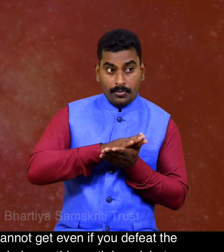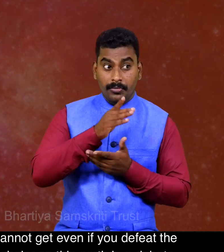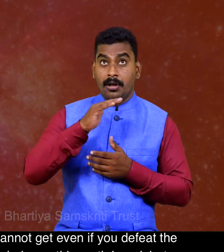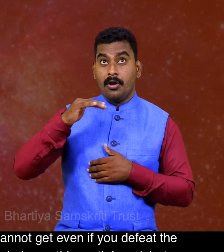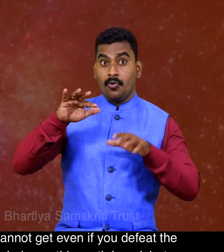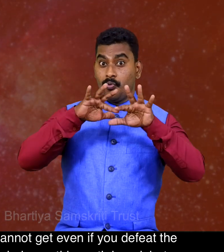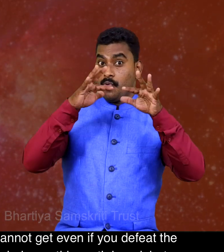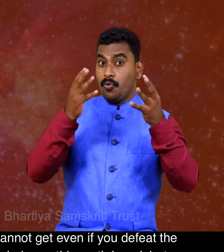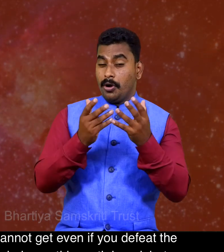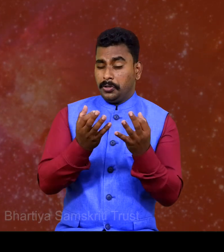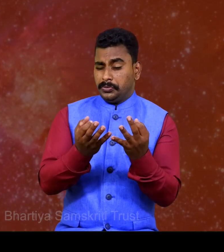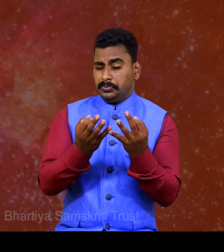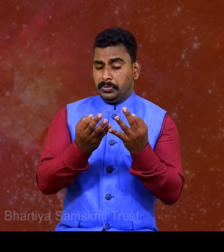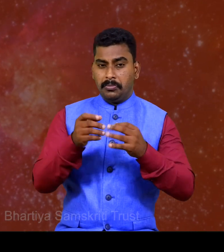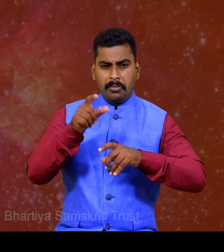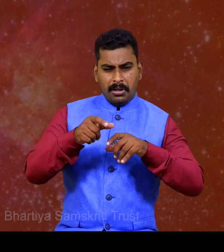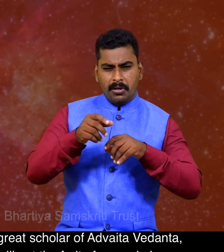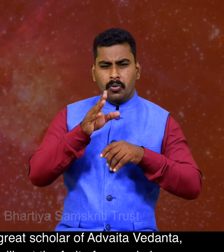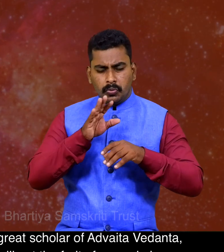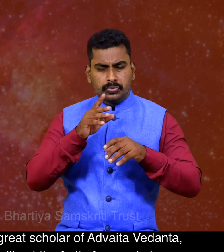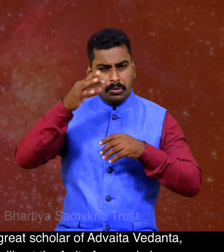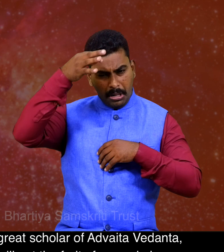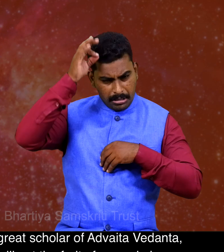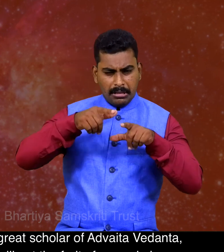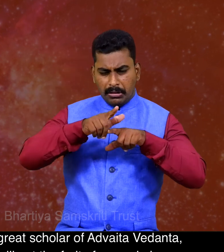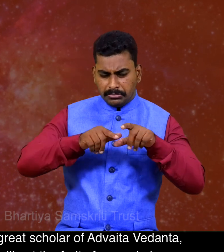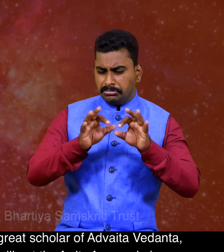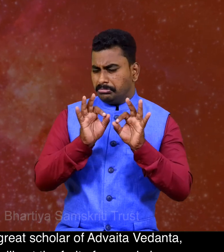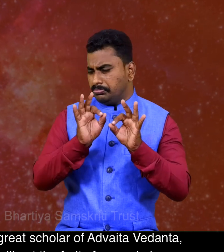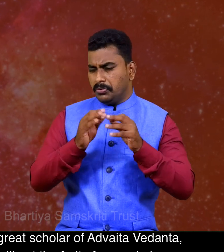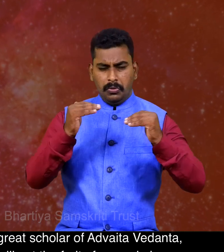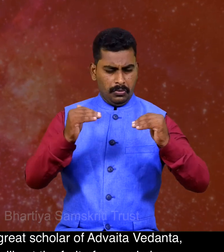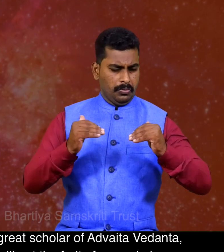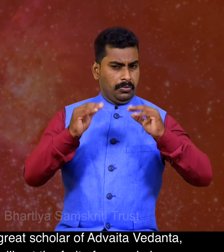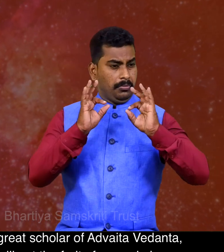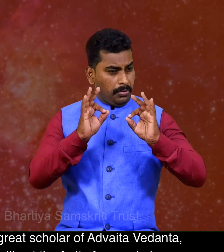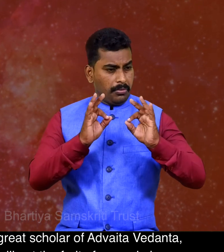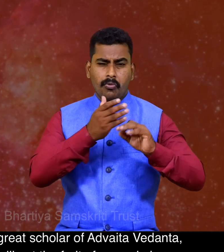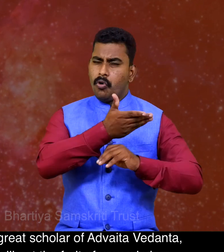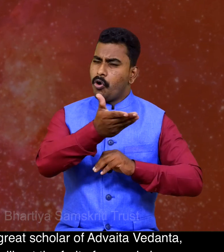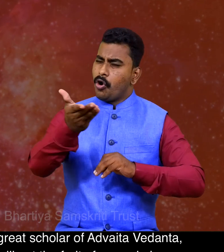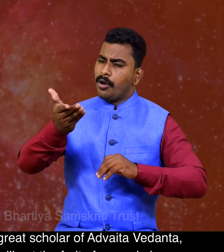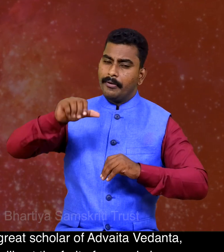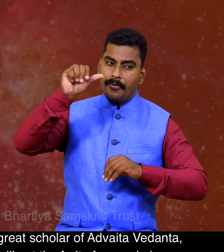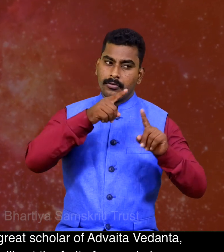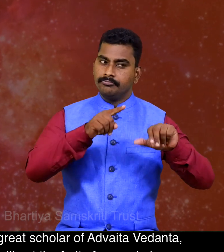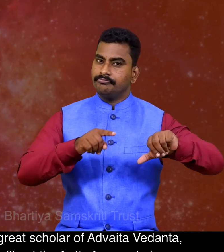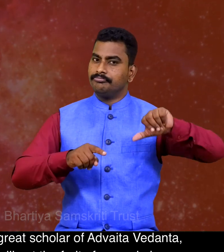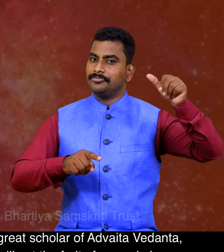on this earth in a debate. You are a great scholar of Advaita Vedanta,